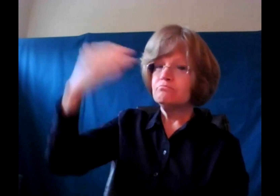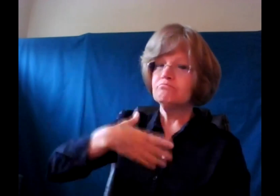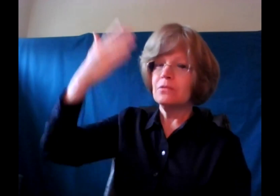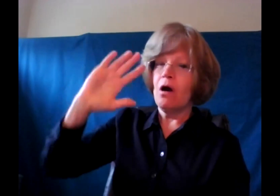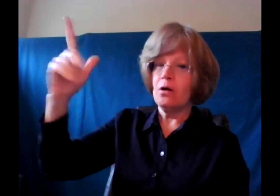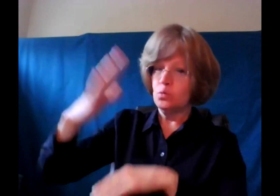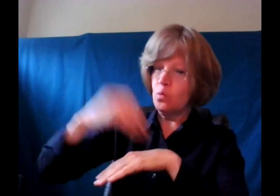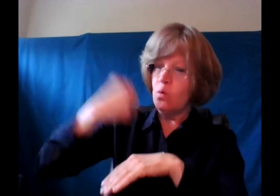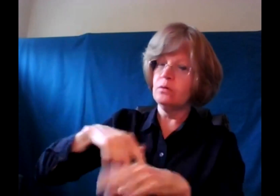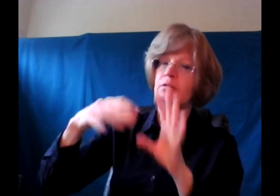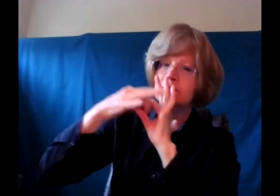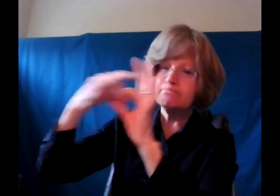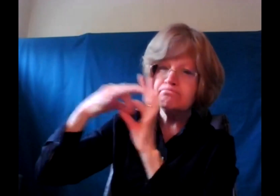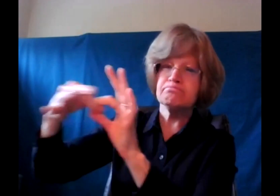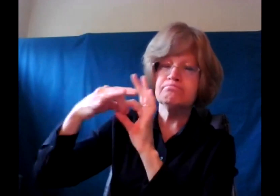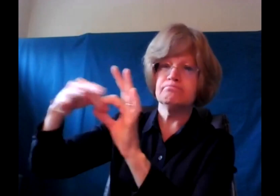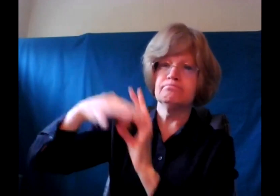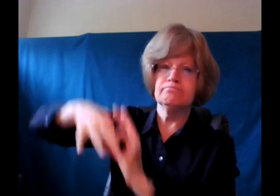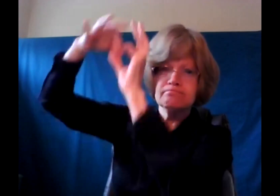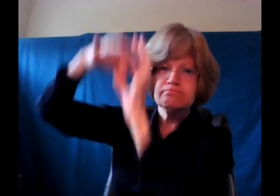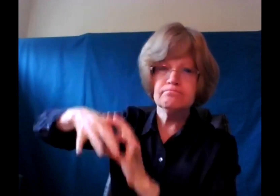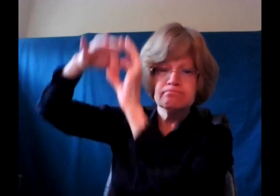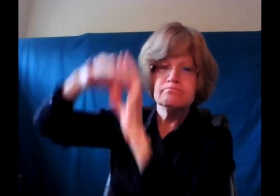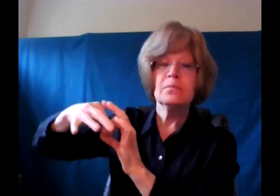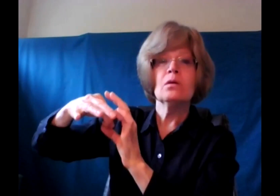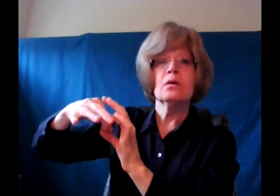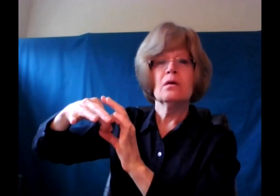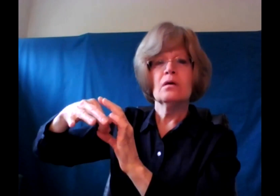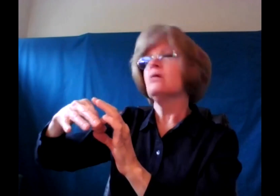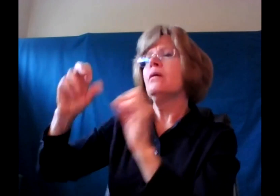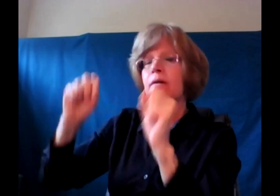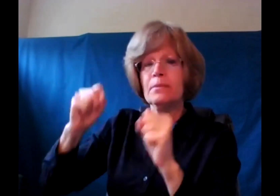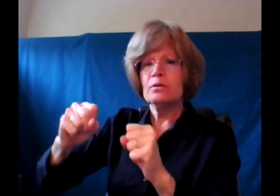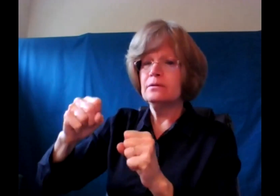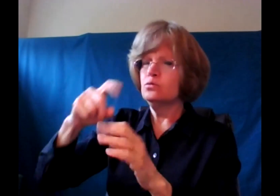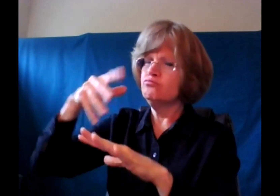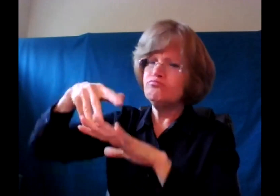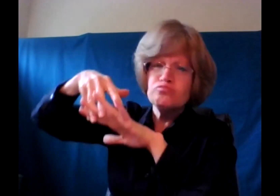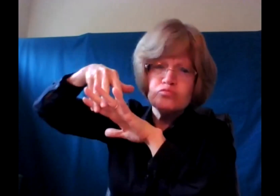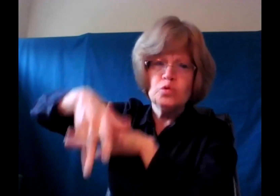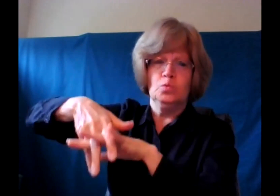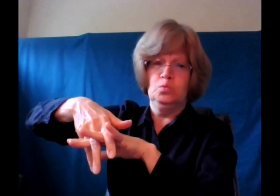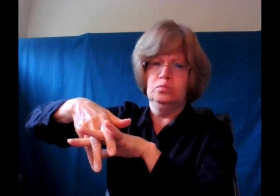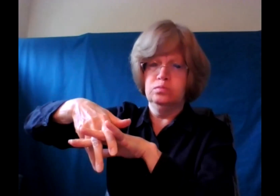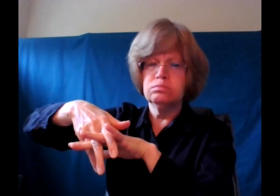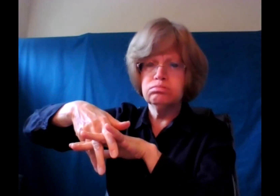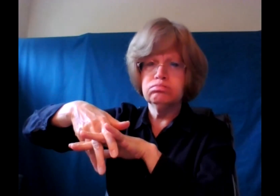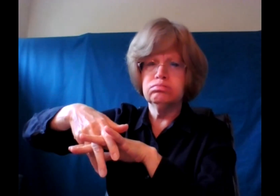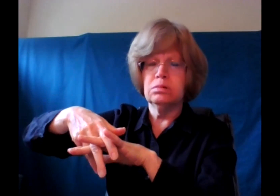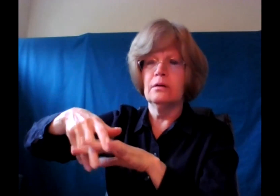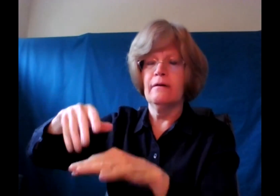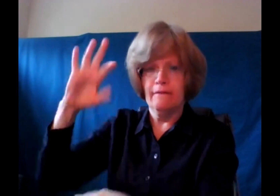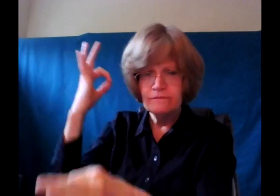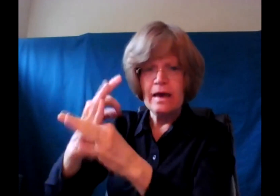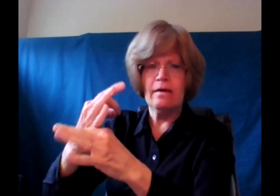us into relationship with you. You have given us the ability to deeply root ourselves in